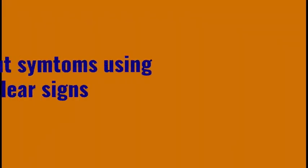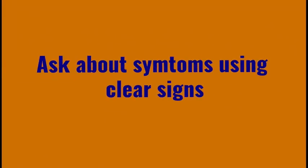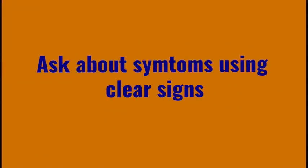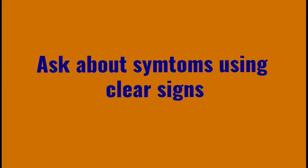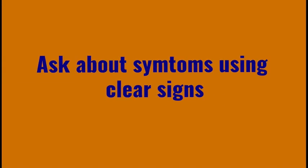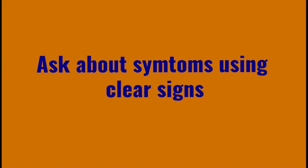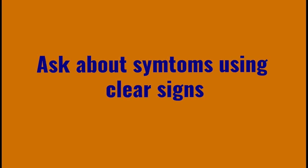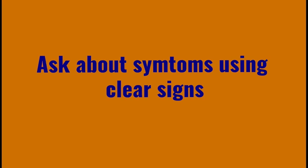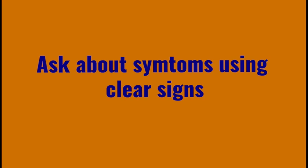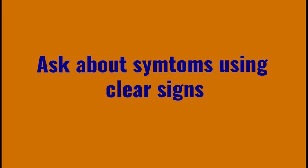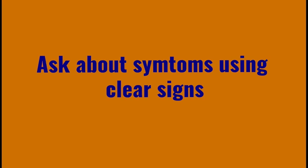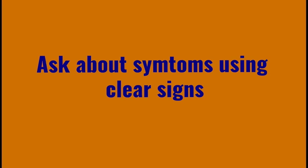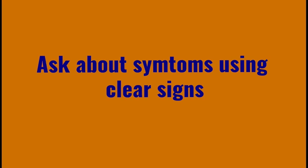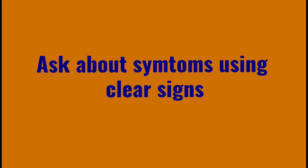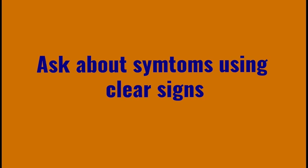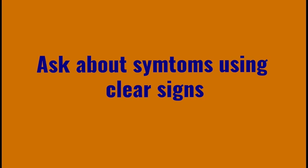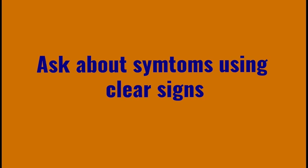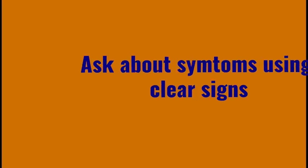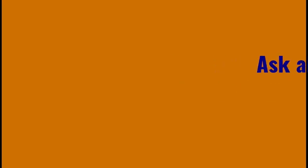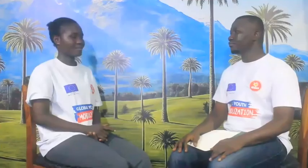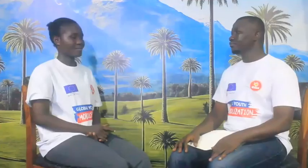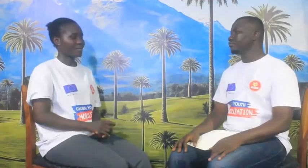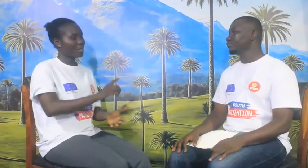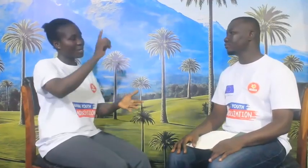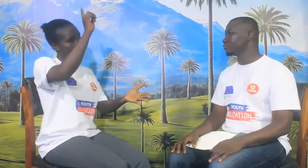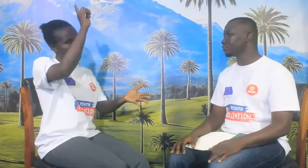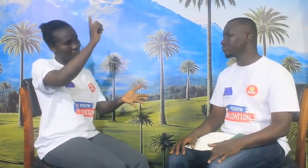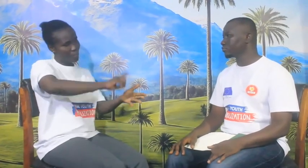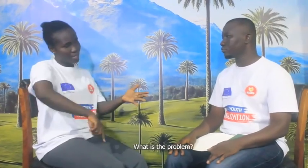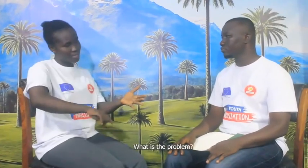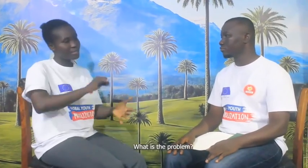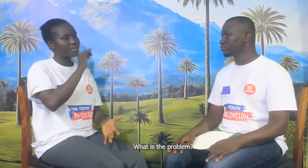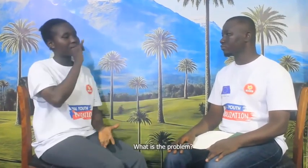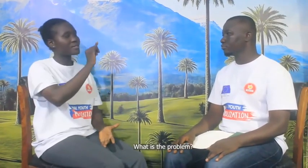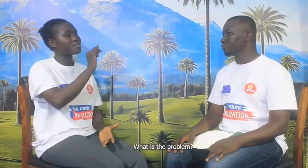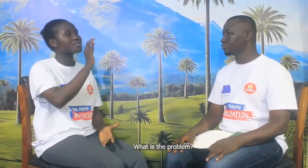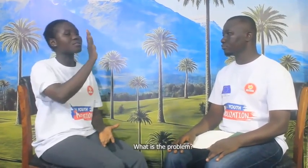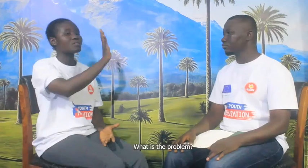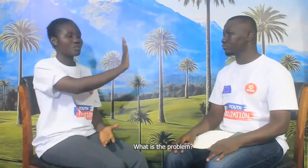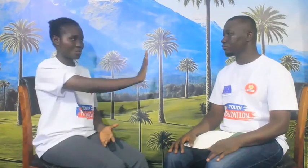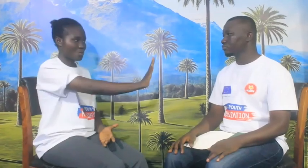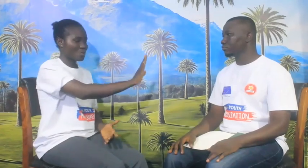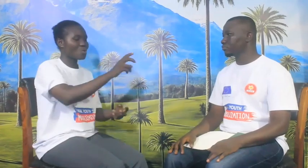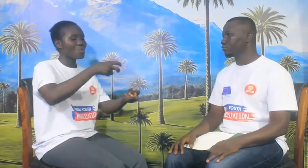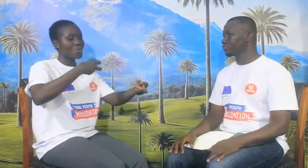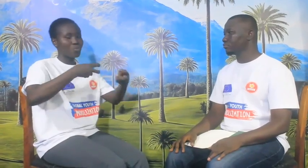Then ask about symptoms using clear signs. What is the problem?